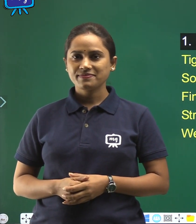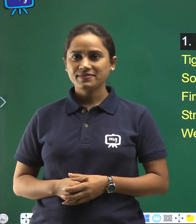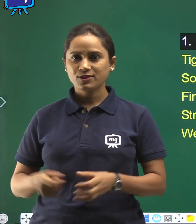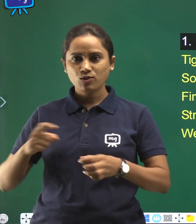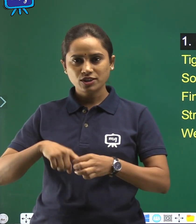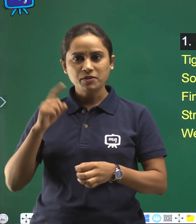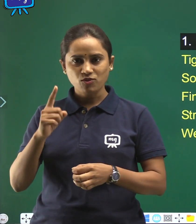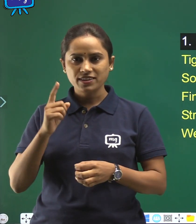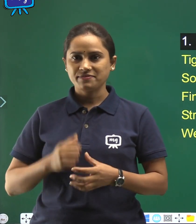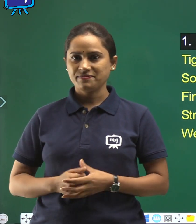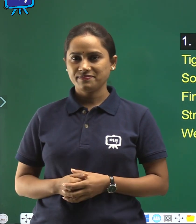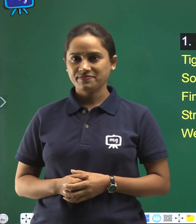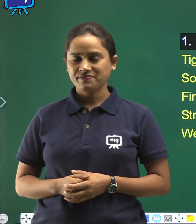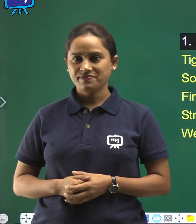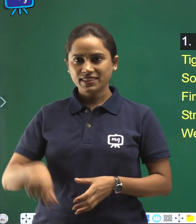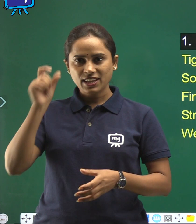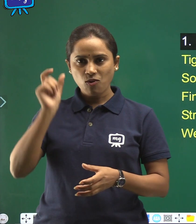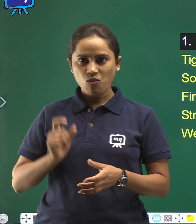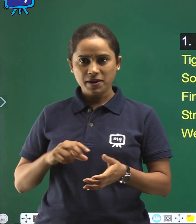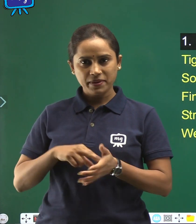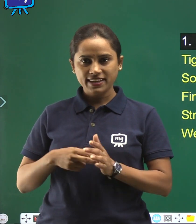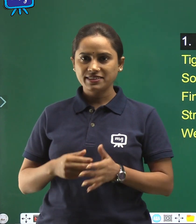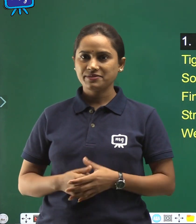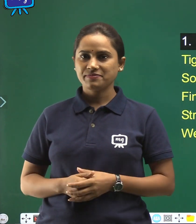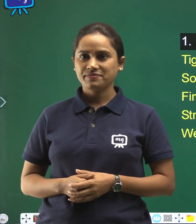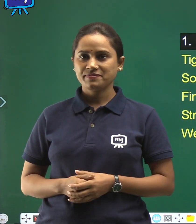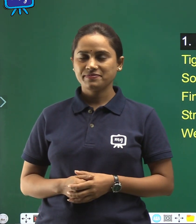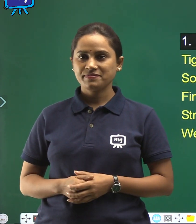Question number 1. Word meanings.